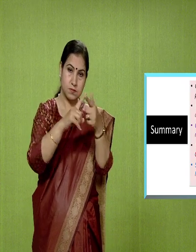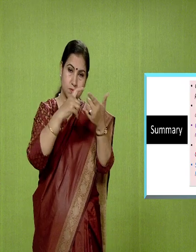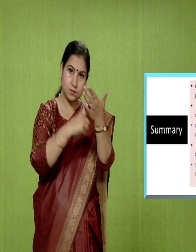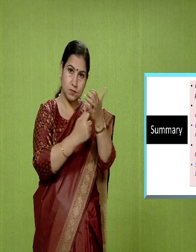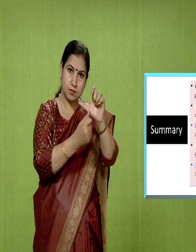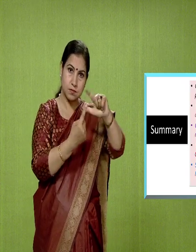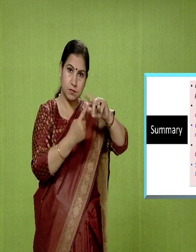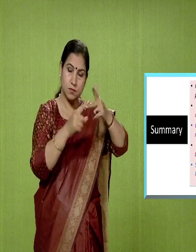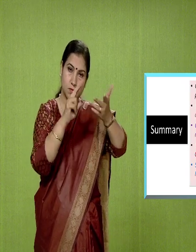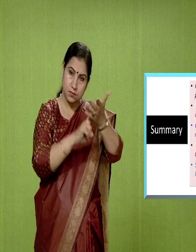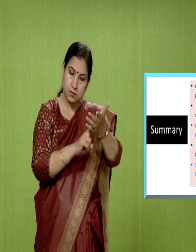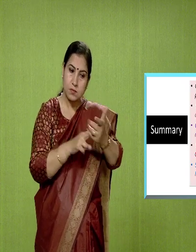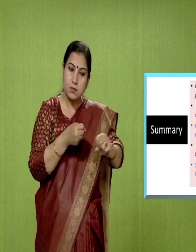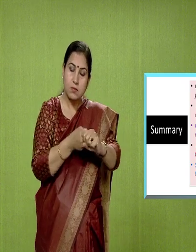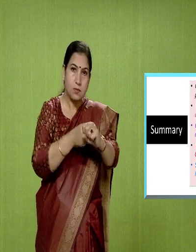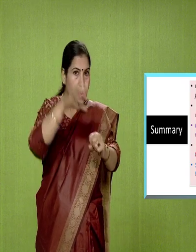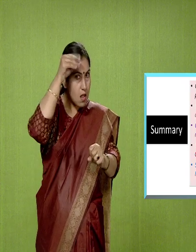and Gandhiji's role in it.